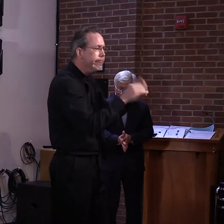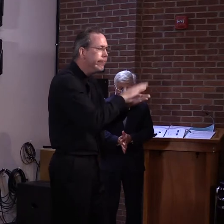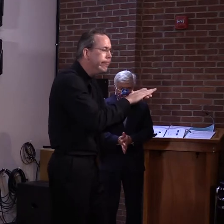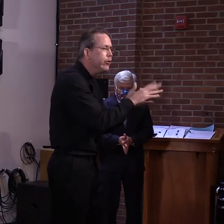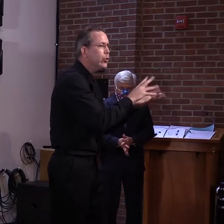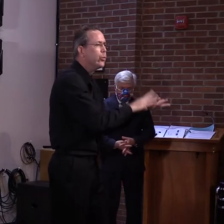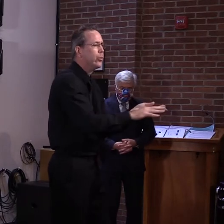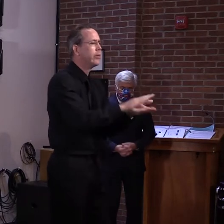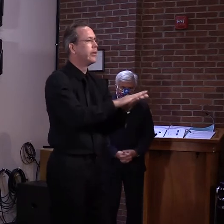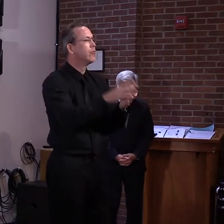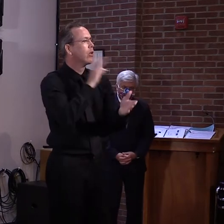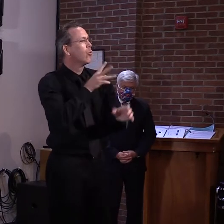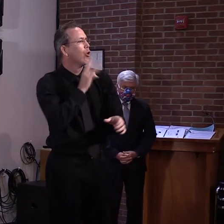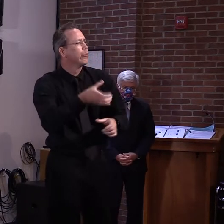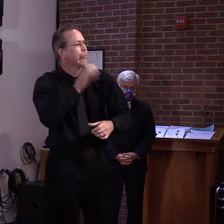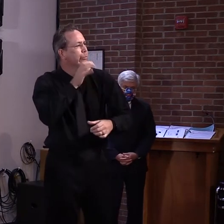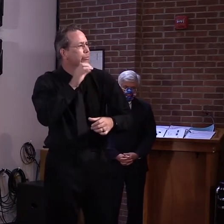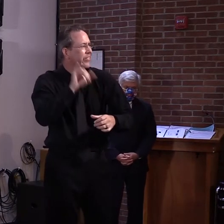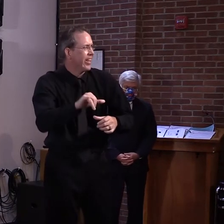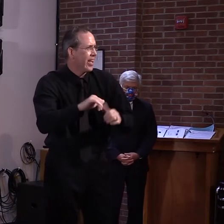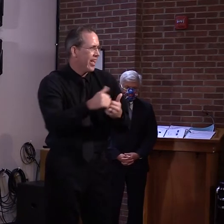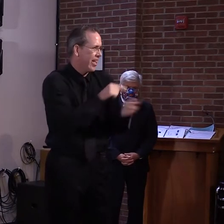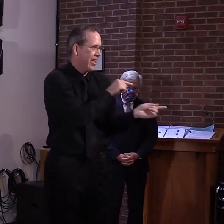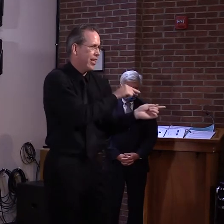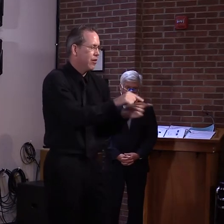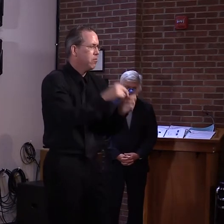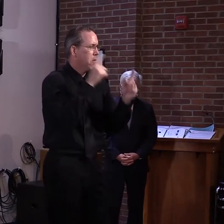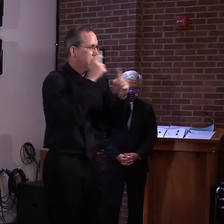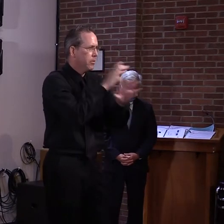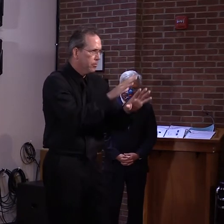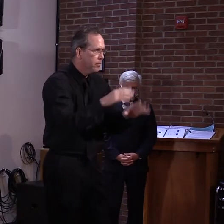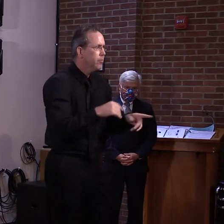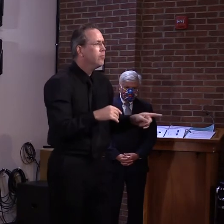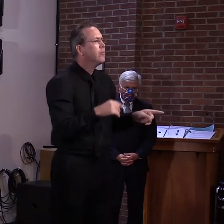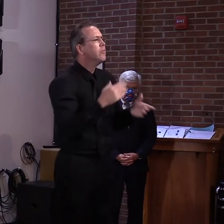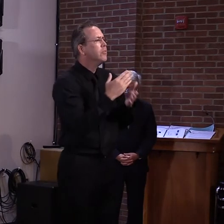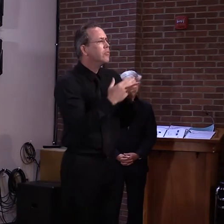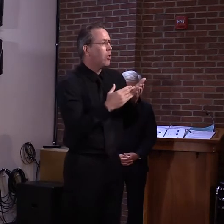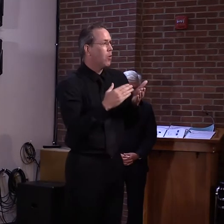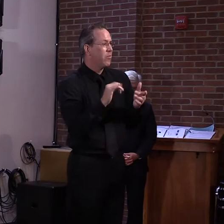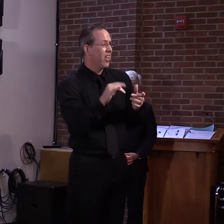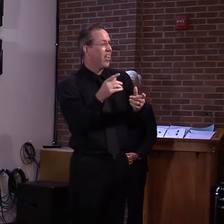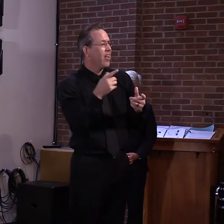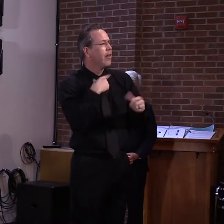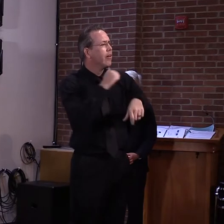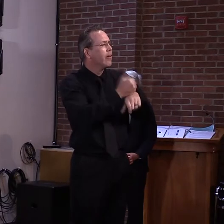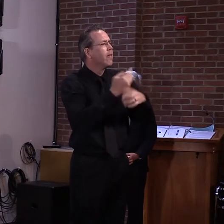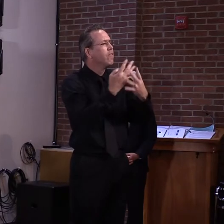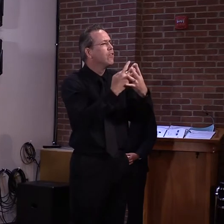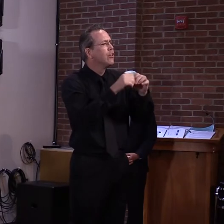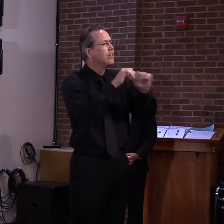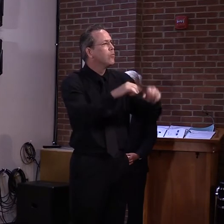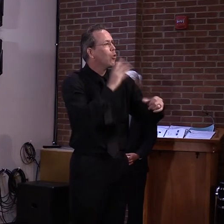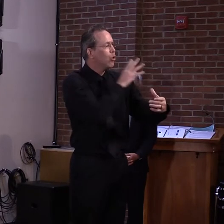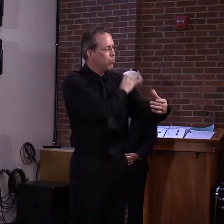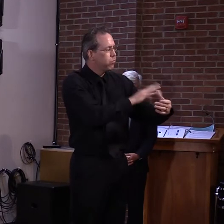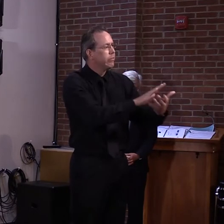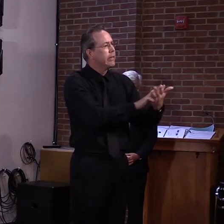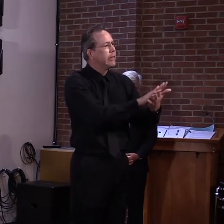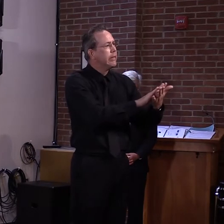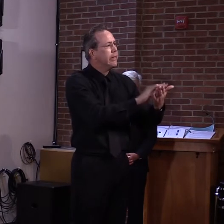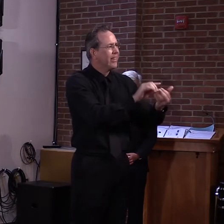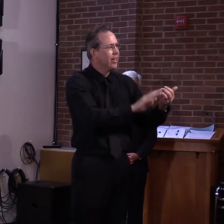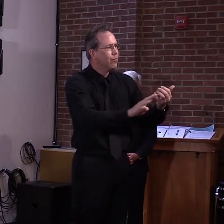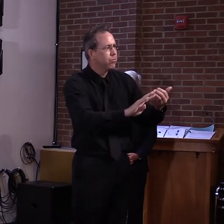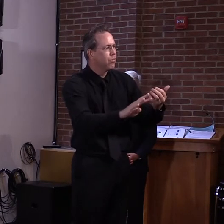treatment. These are long projects with extended timelines, in large part because